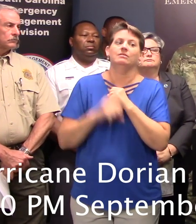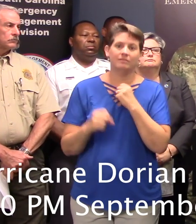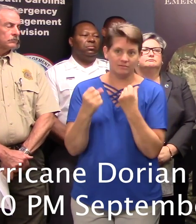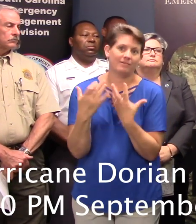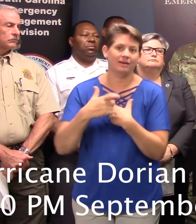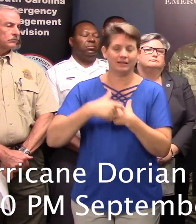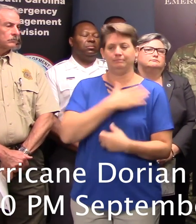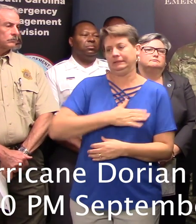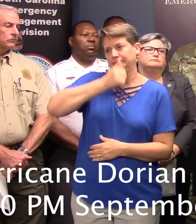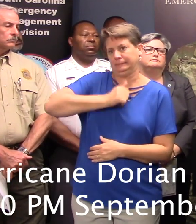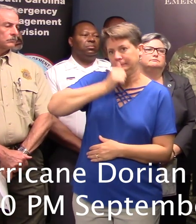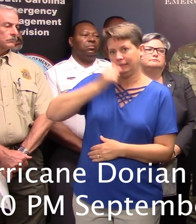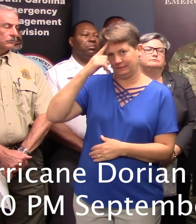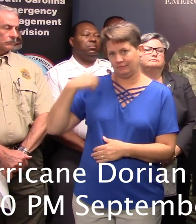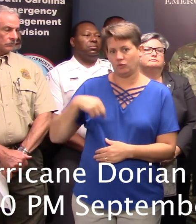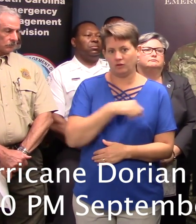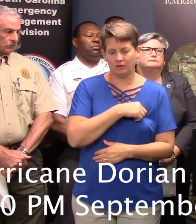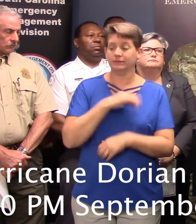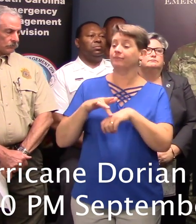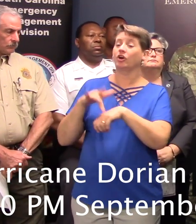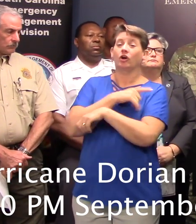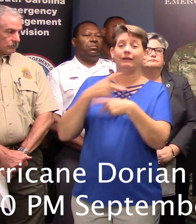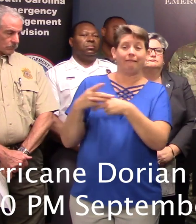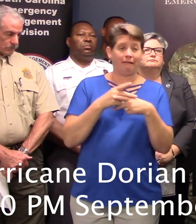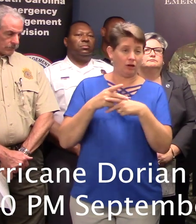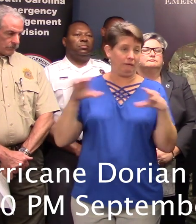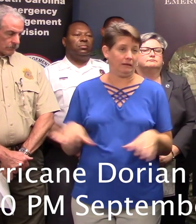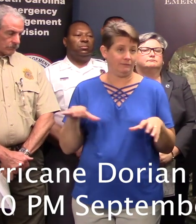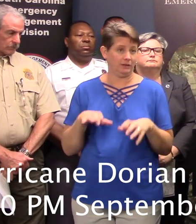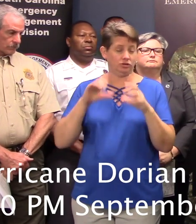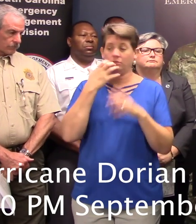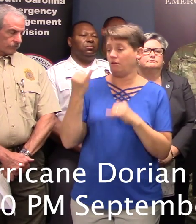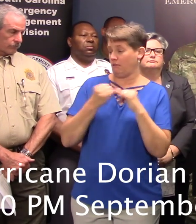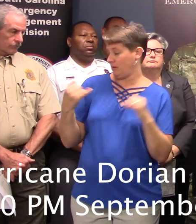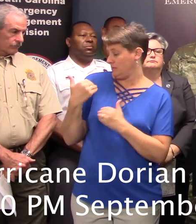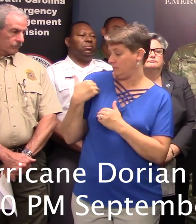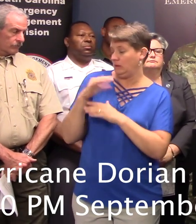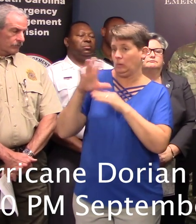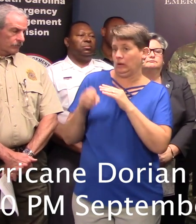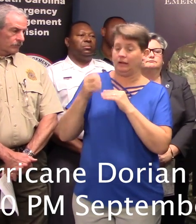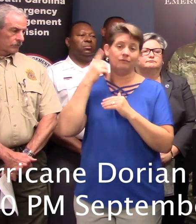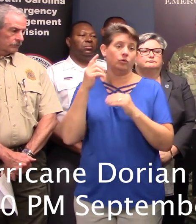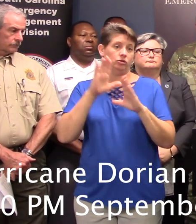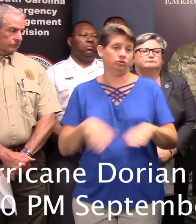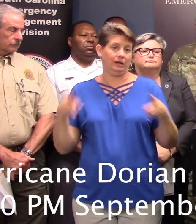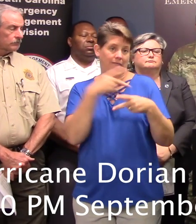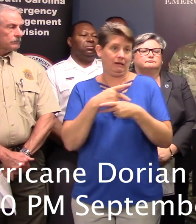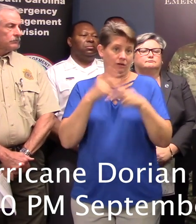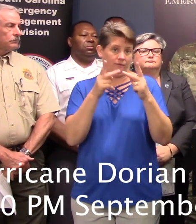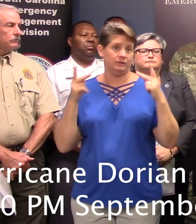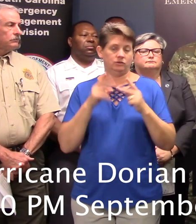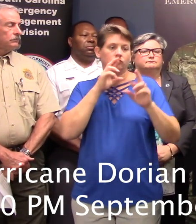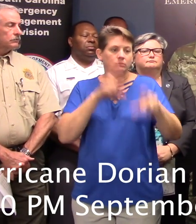benefits. DSS Early Care and Education activated their emergency hotline over the weekend for child care facilities to report damage,